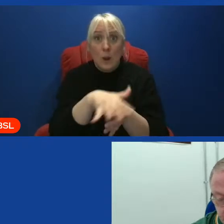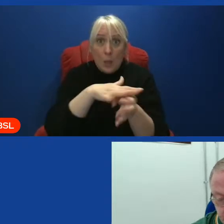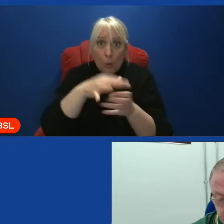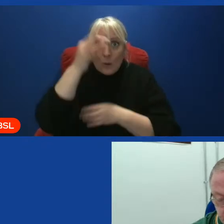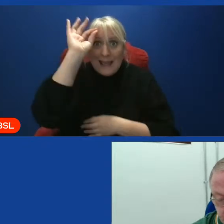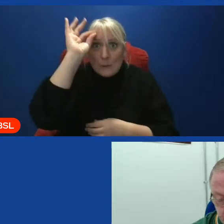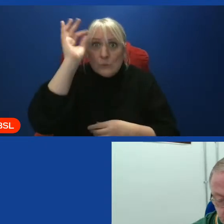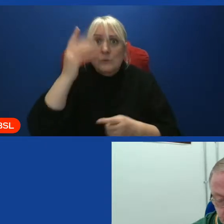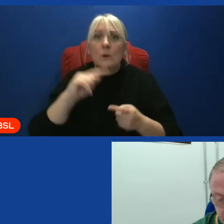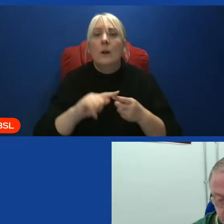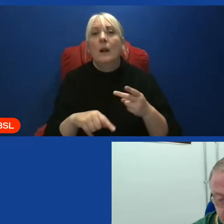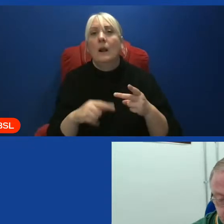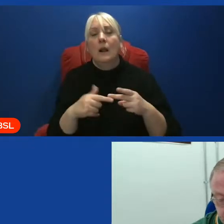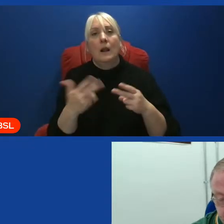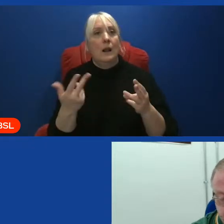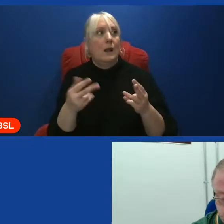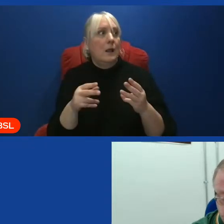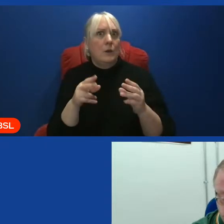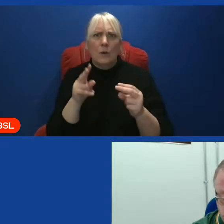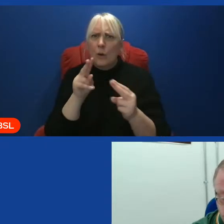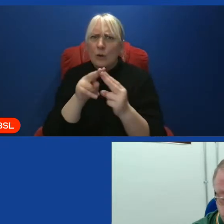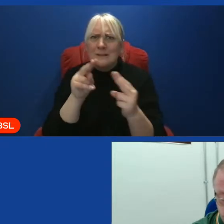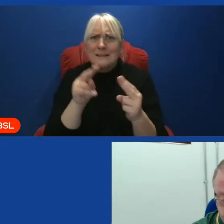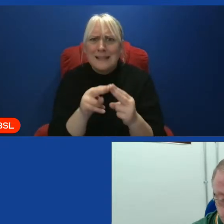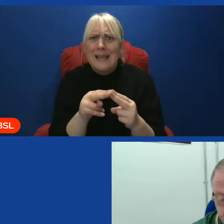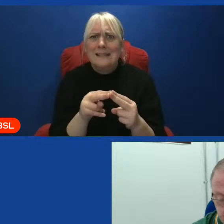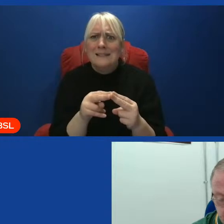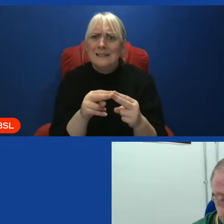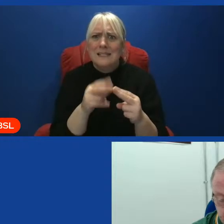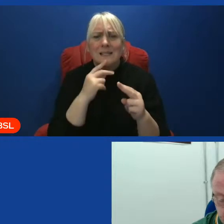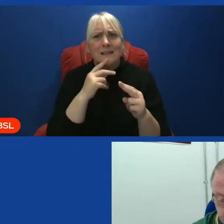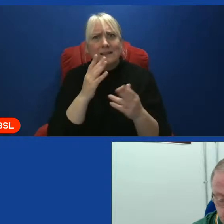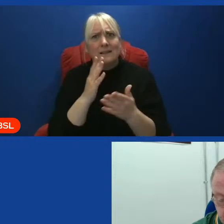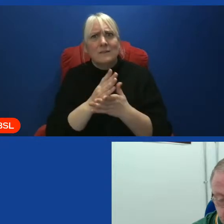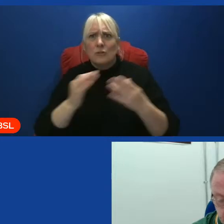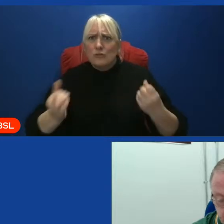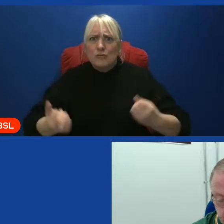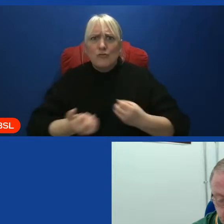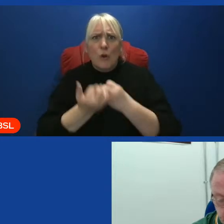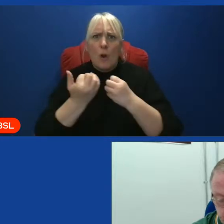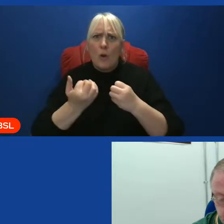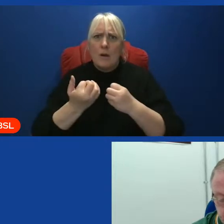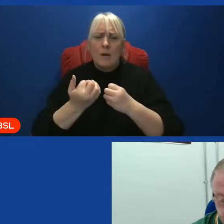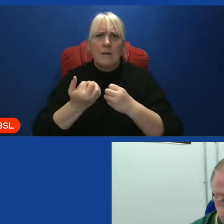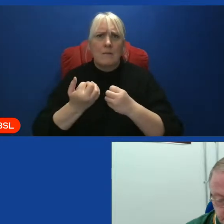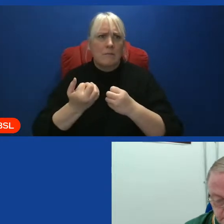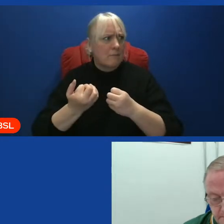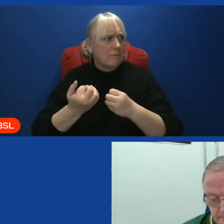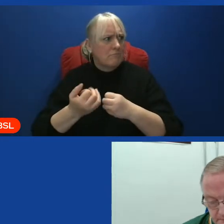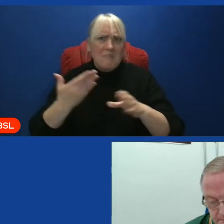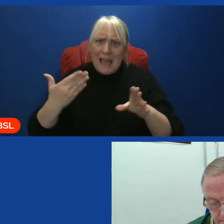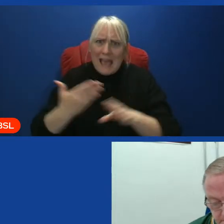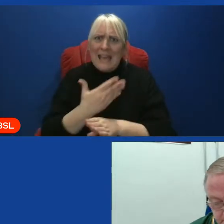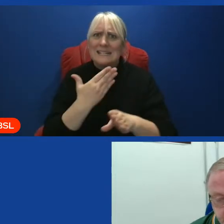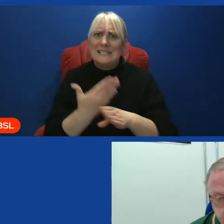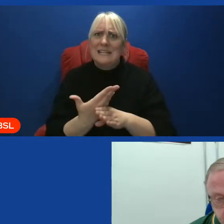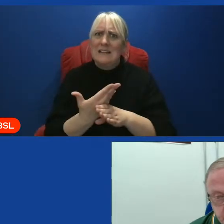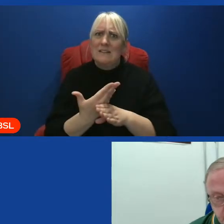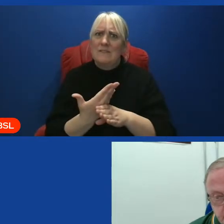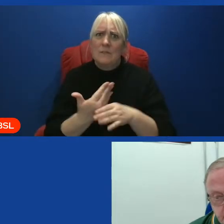get in touch with some of the very strong and active anchor organisations within